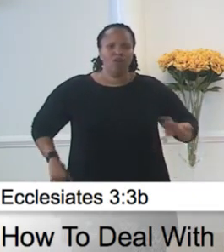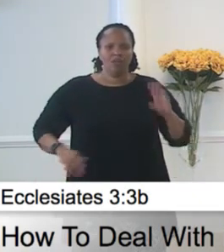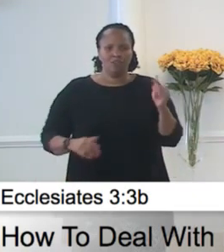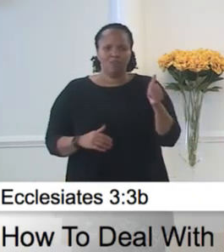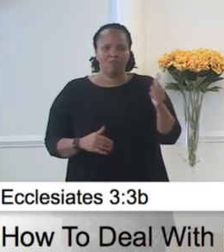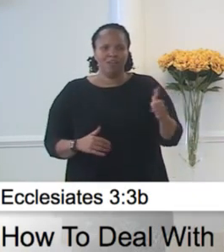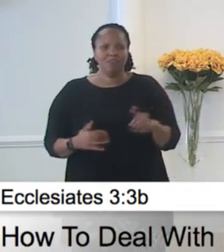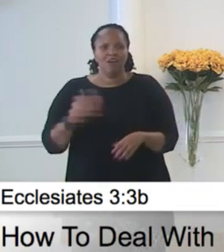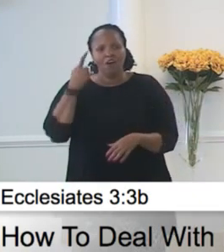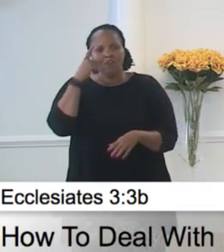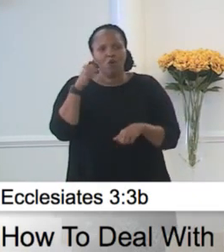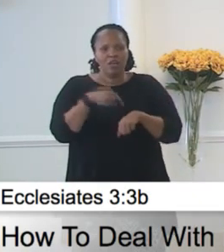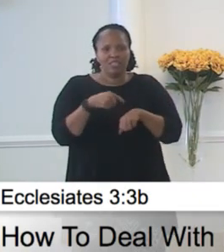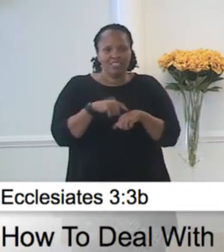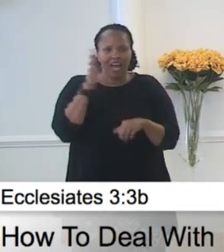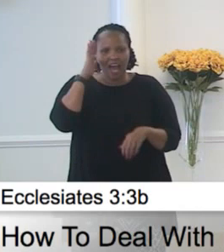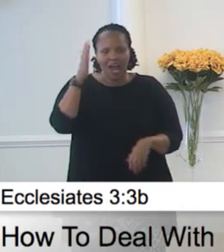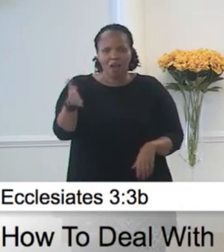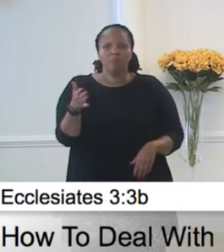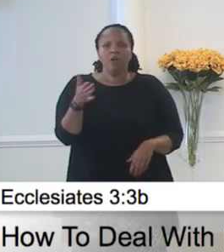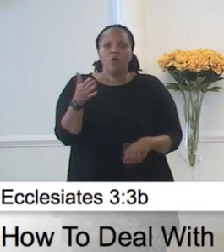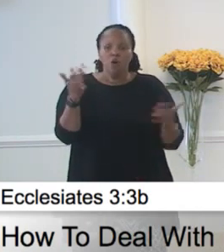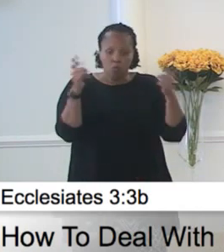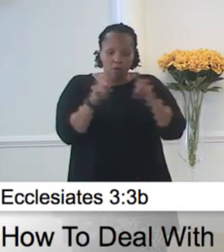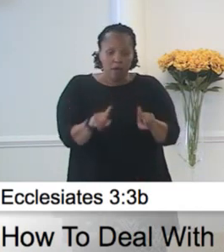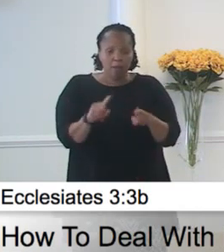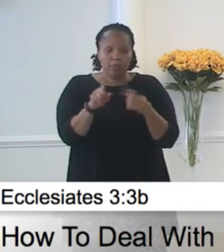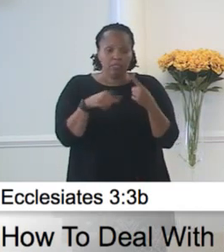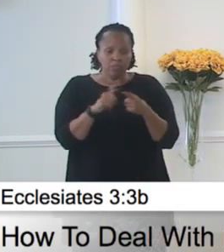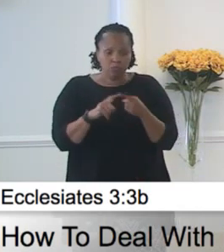for the time will come where they will be humbled.